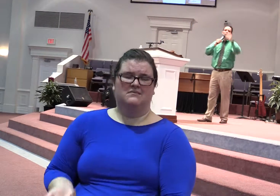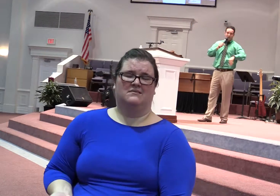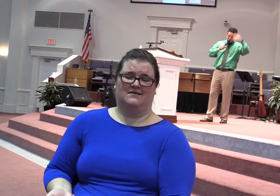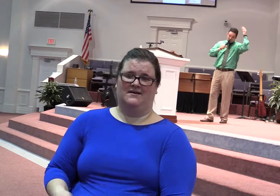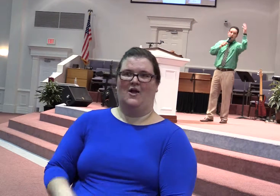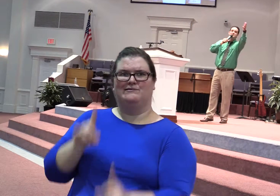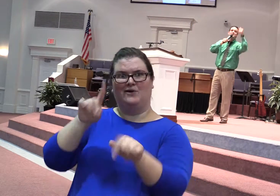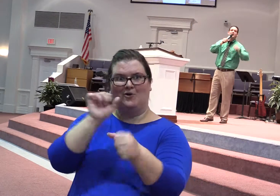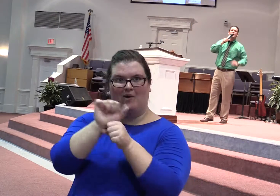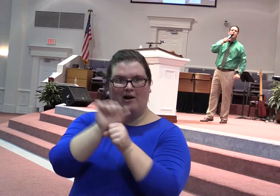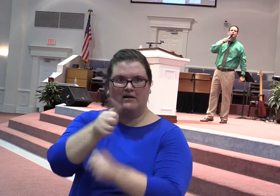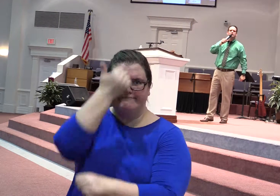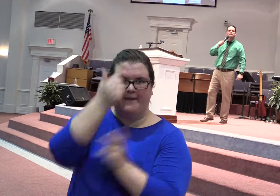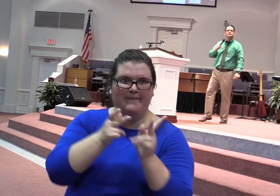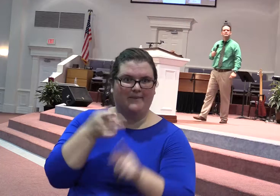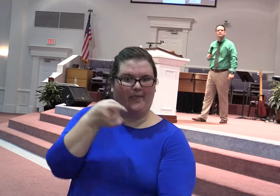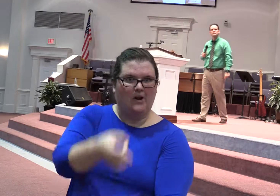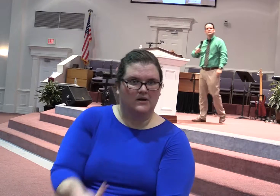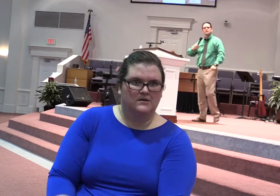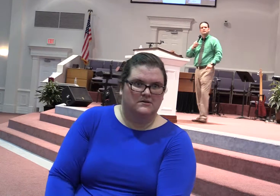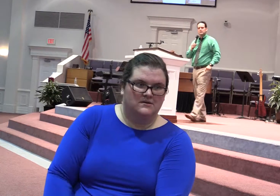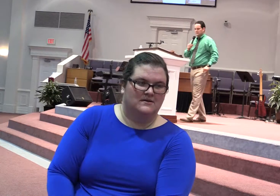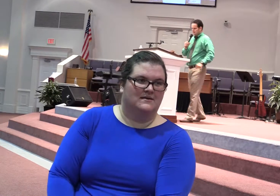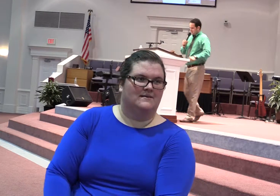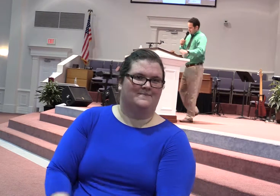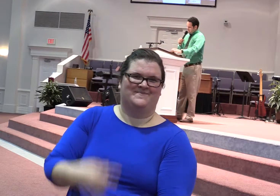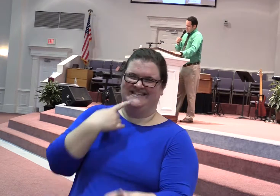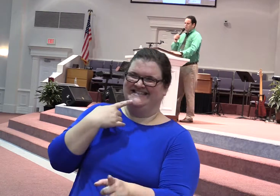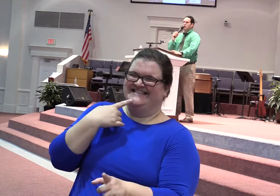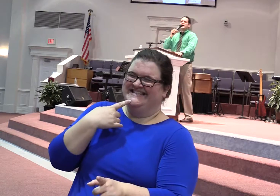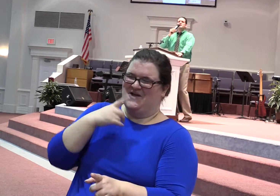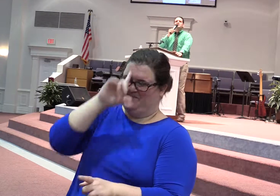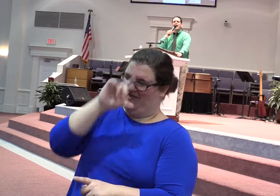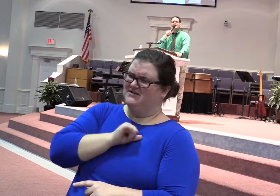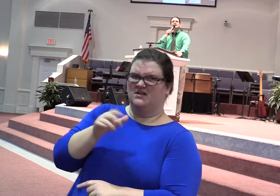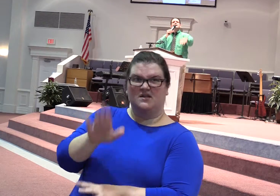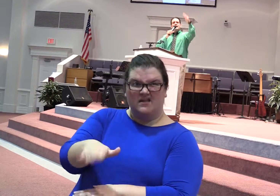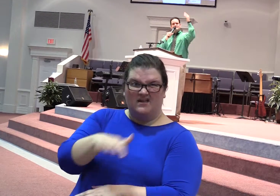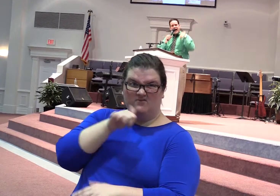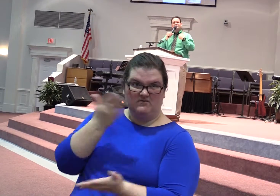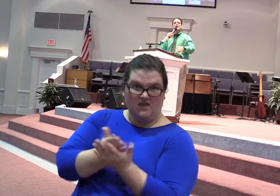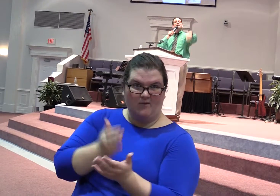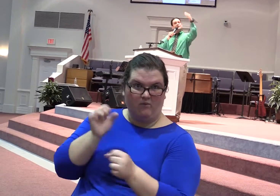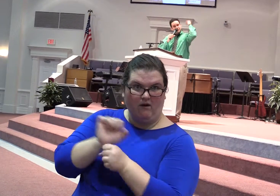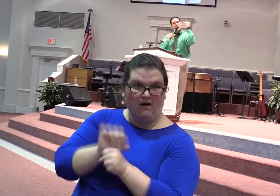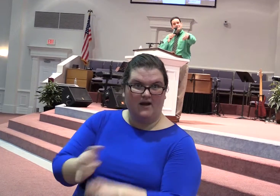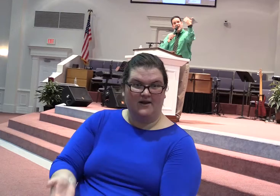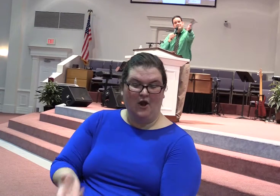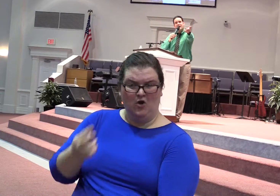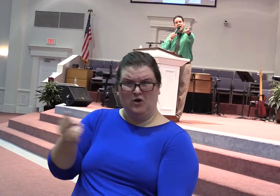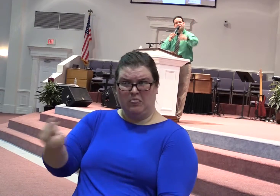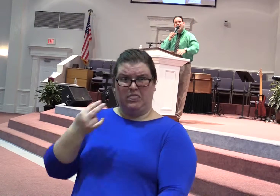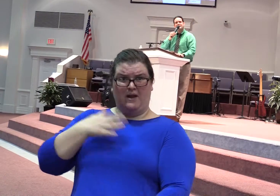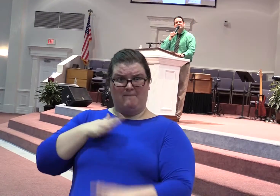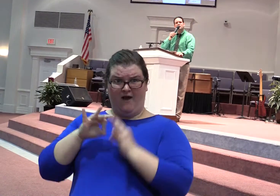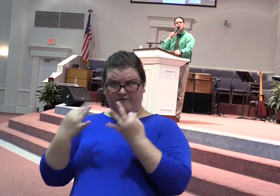go to work, there's some dumb people at work. Come on. You don't stop working. You look at your family and my family, there's some dumb